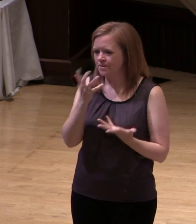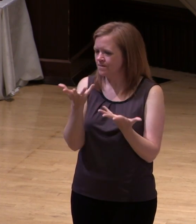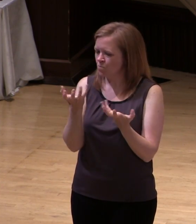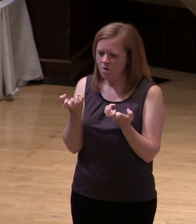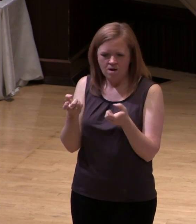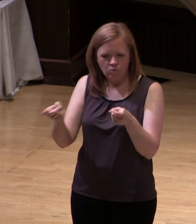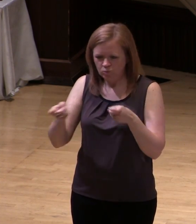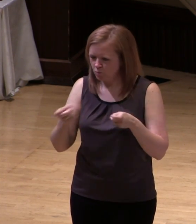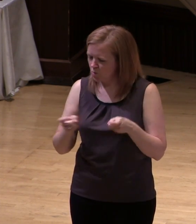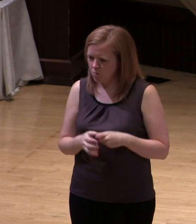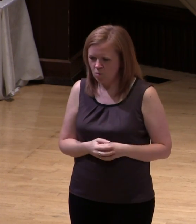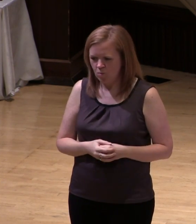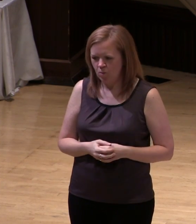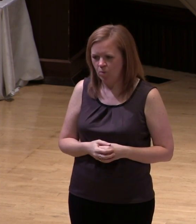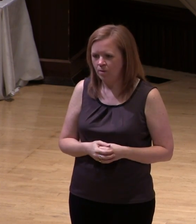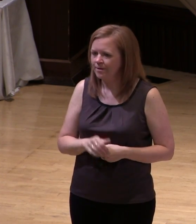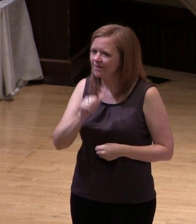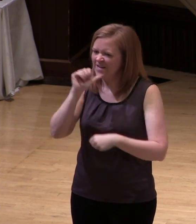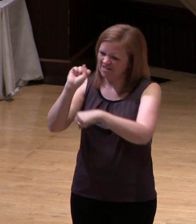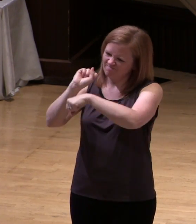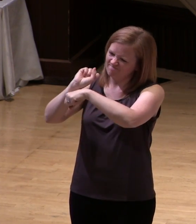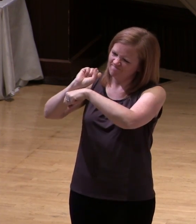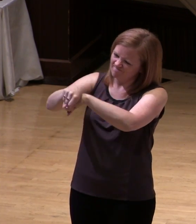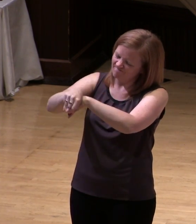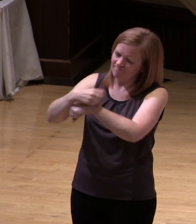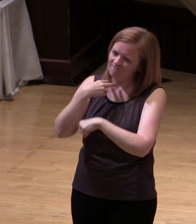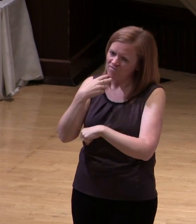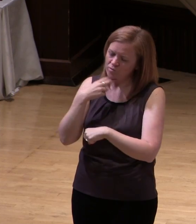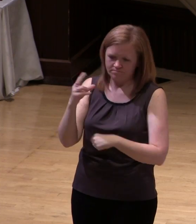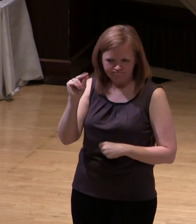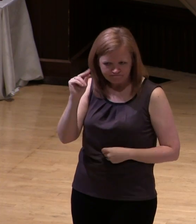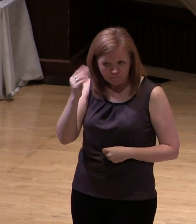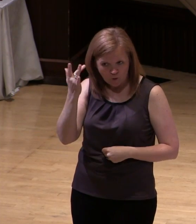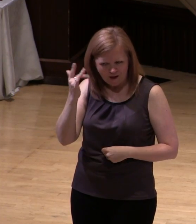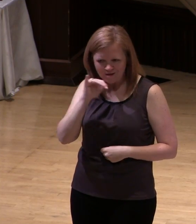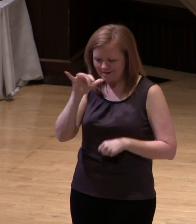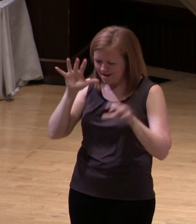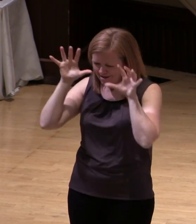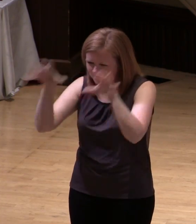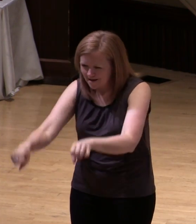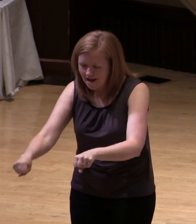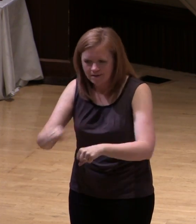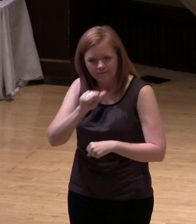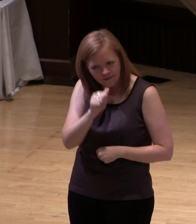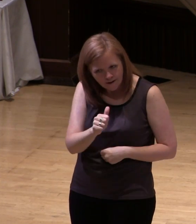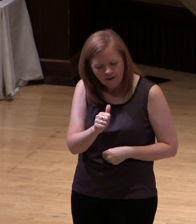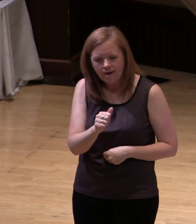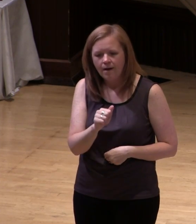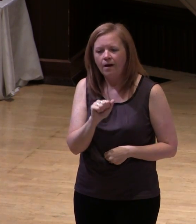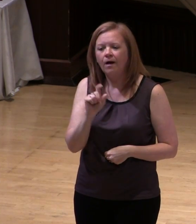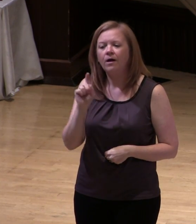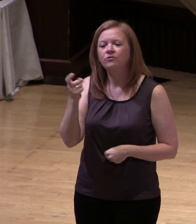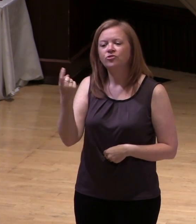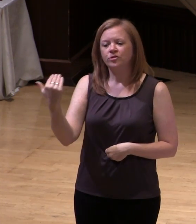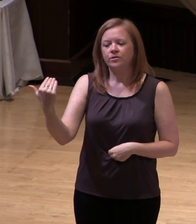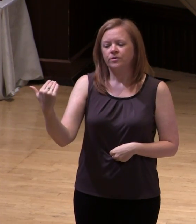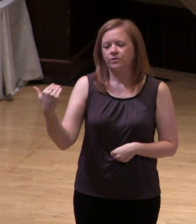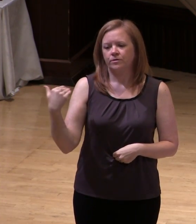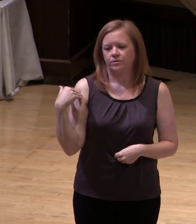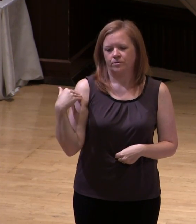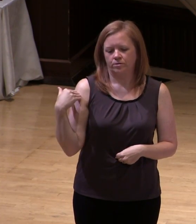control. It does not overcome, because it does not attack. It merely